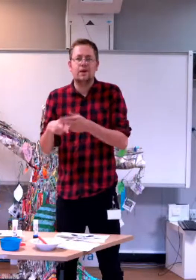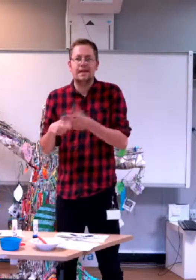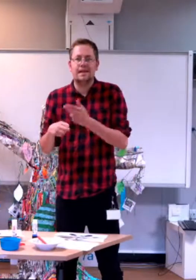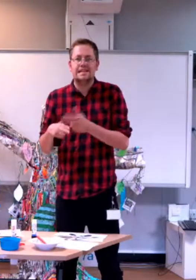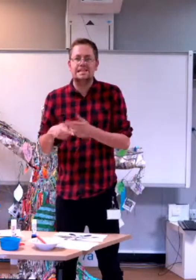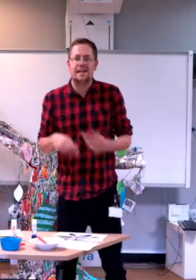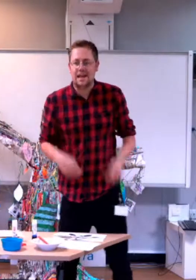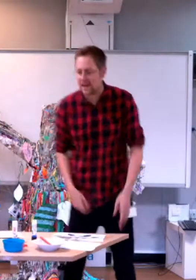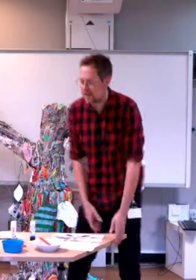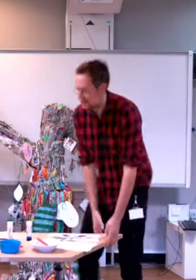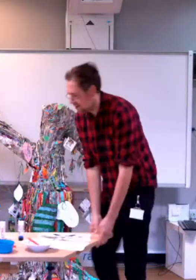quickly today.